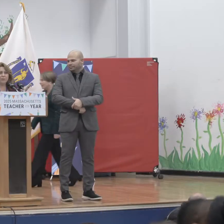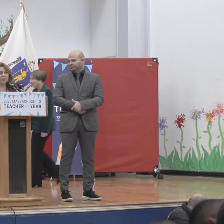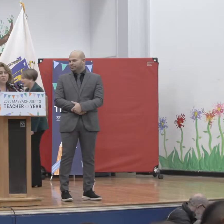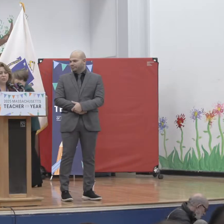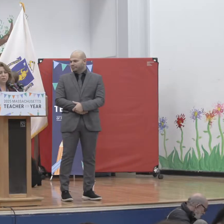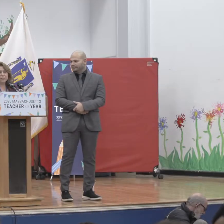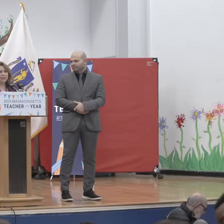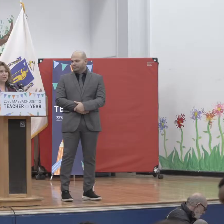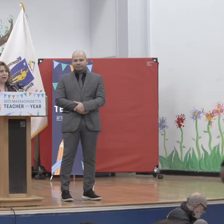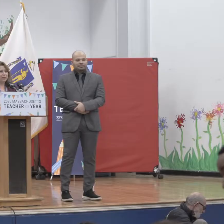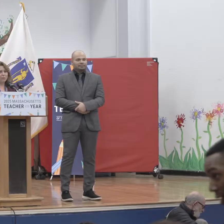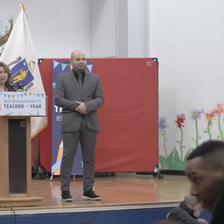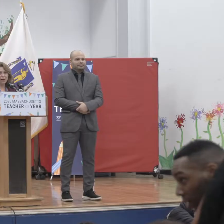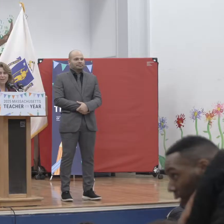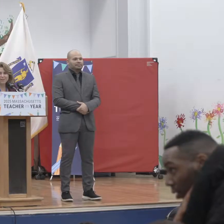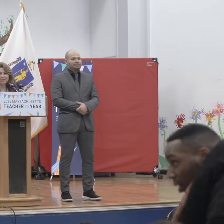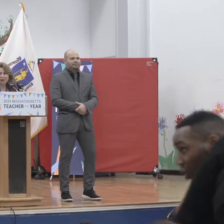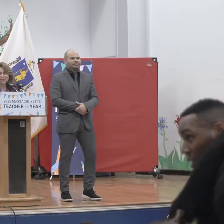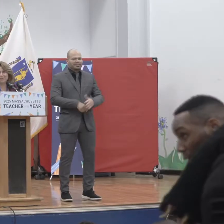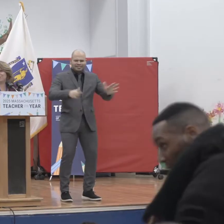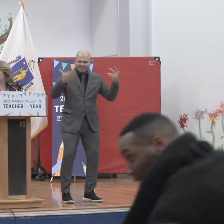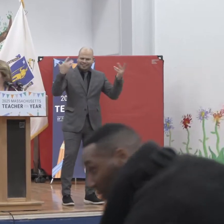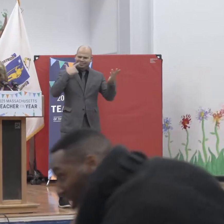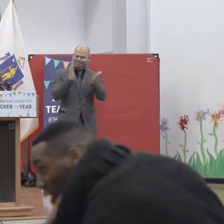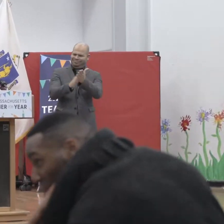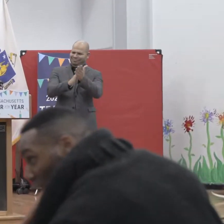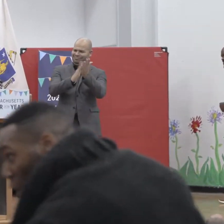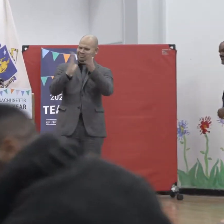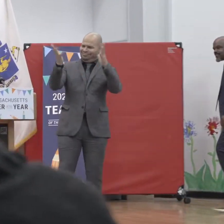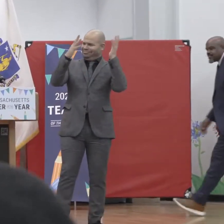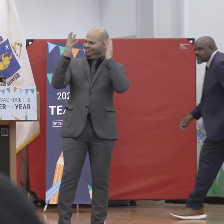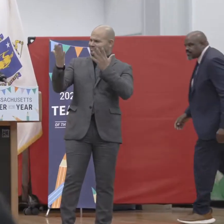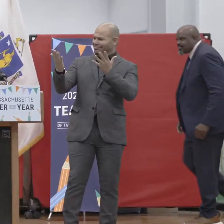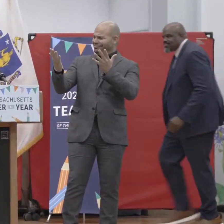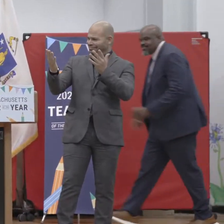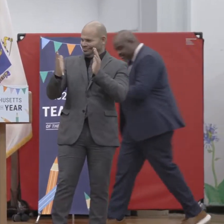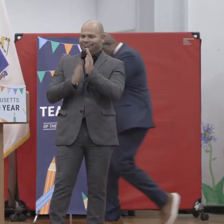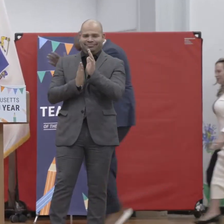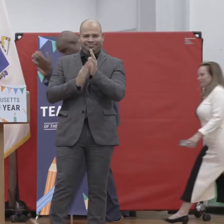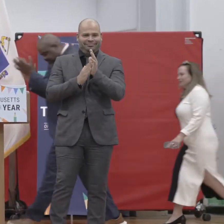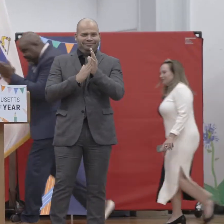Can we give our students another round of applause? That was awesome.